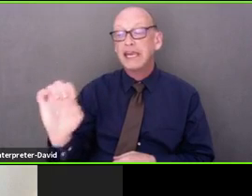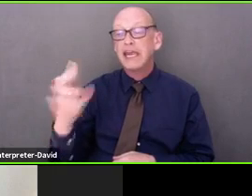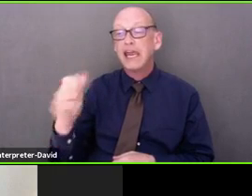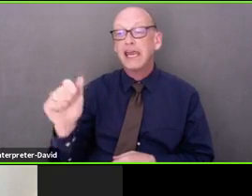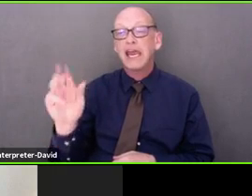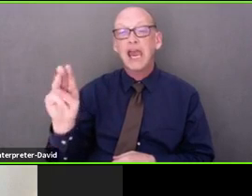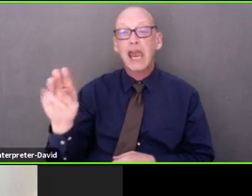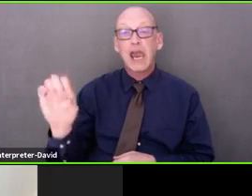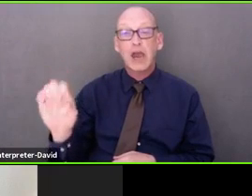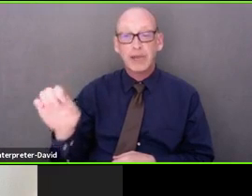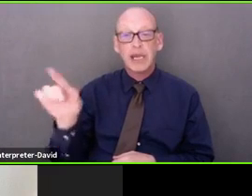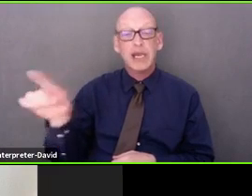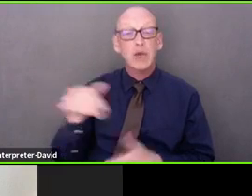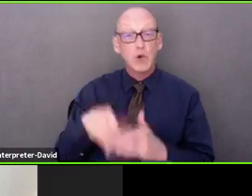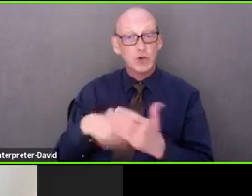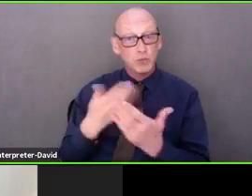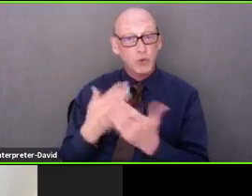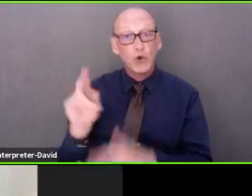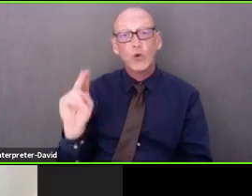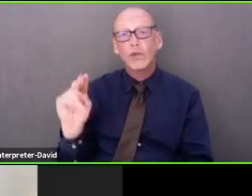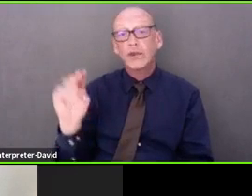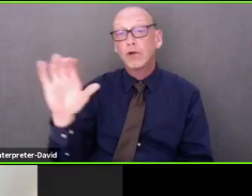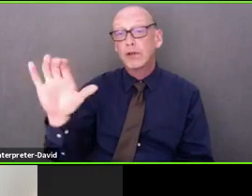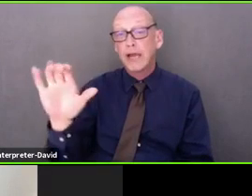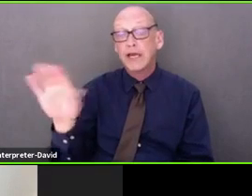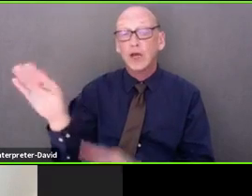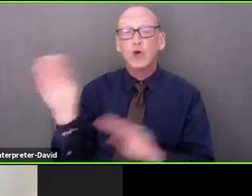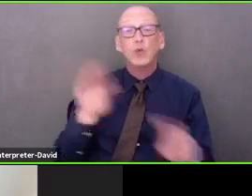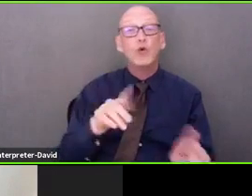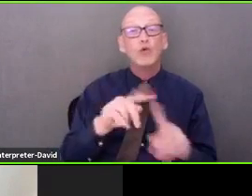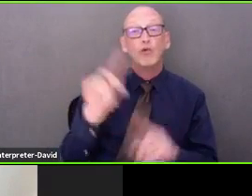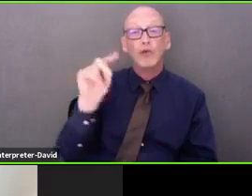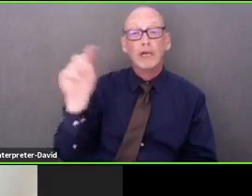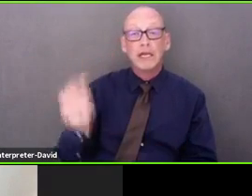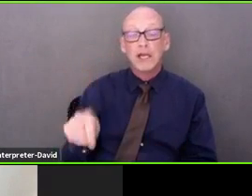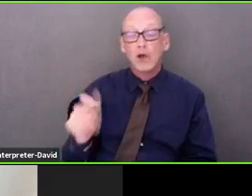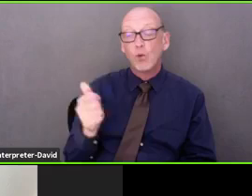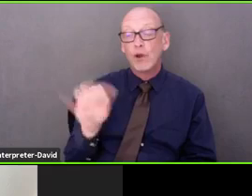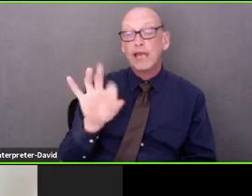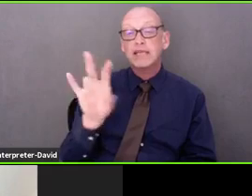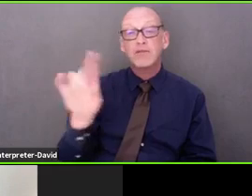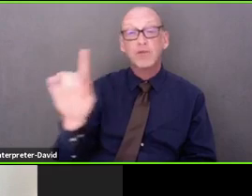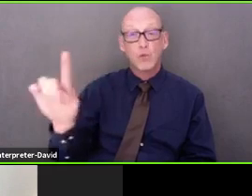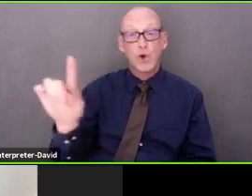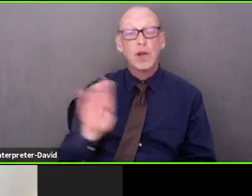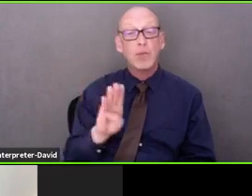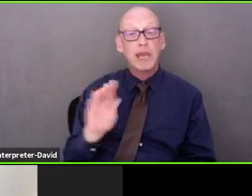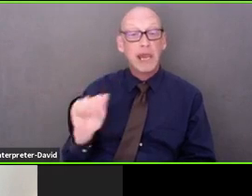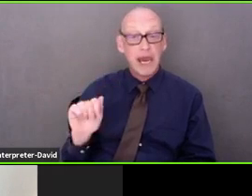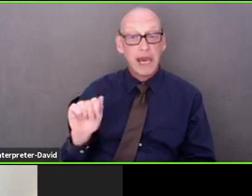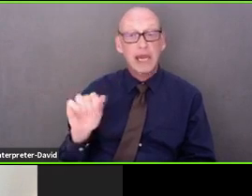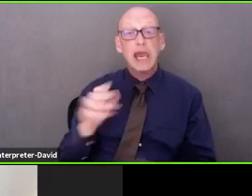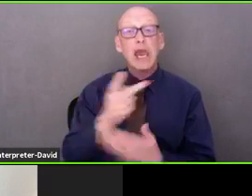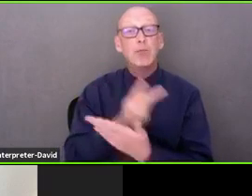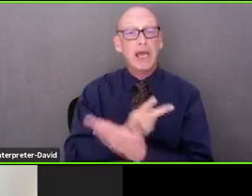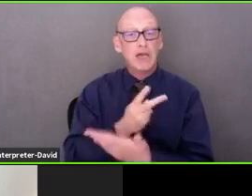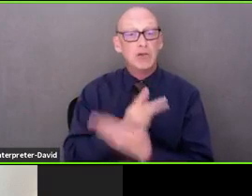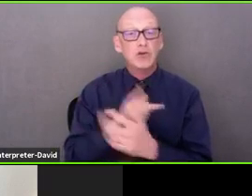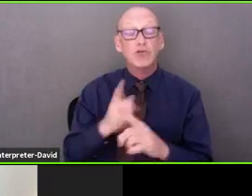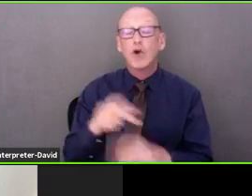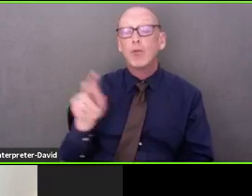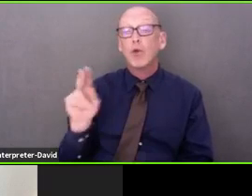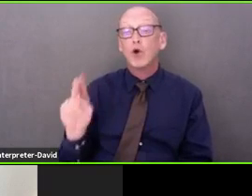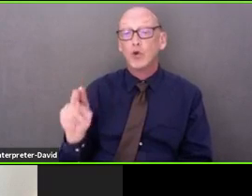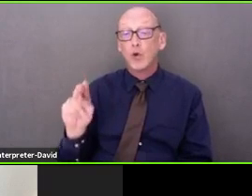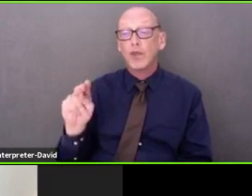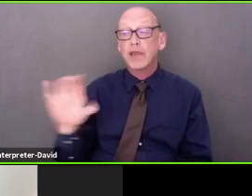was born in North Carolina and moved to Toledo, Ohio in 1971. Received his bachelor's and master's degrees from North Carolina